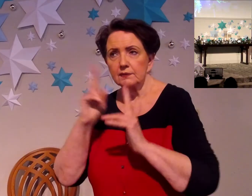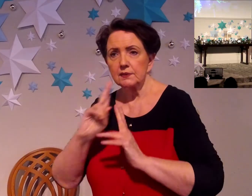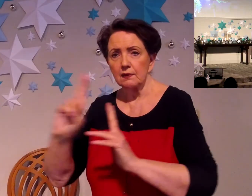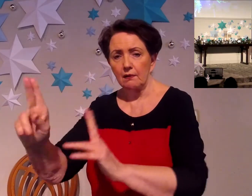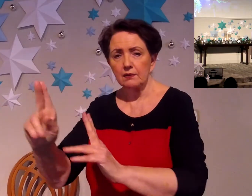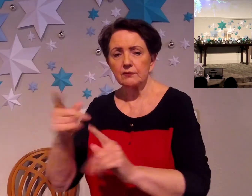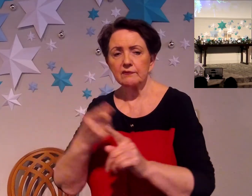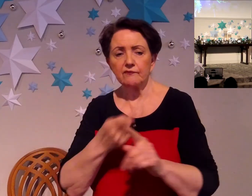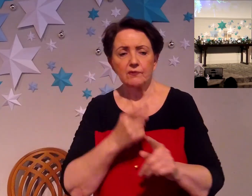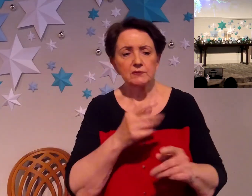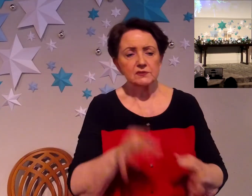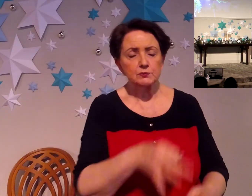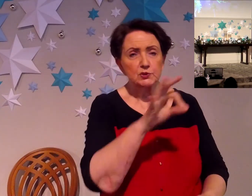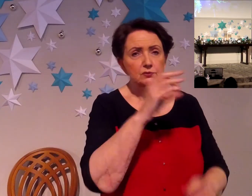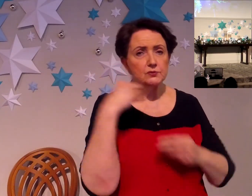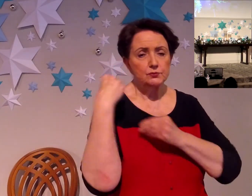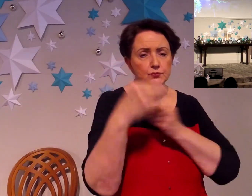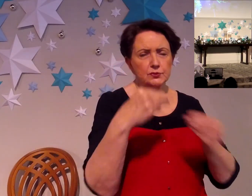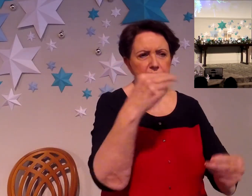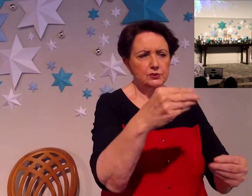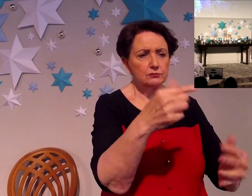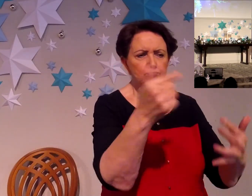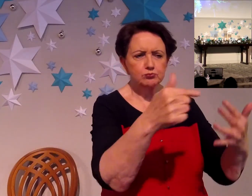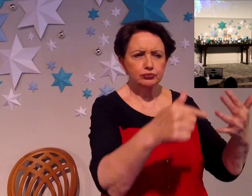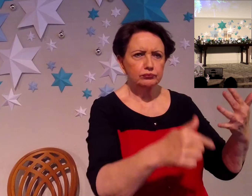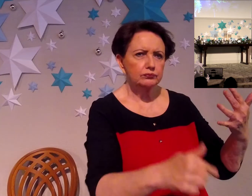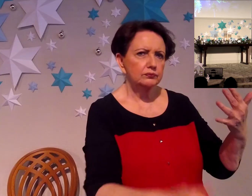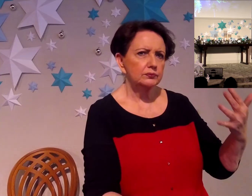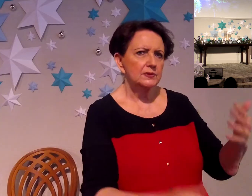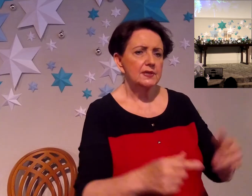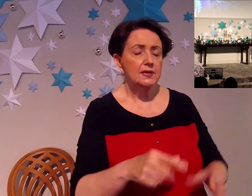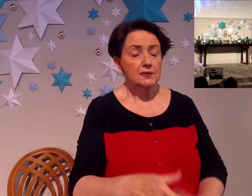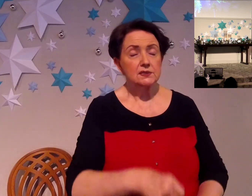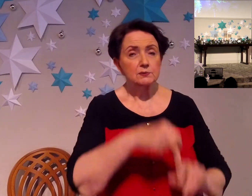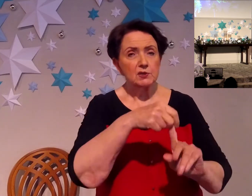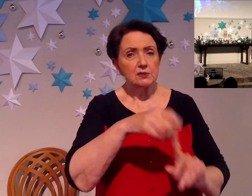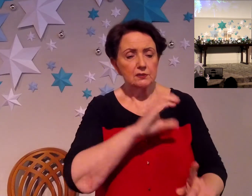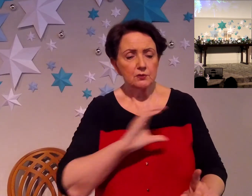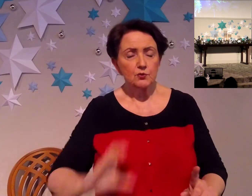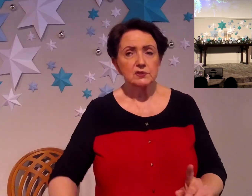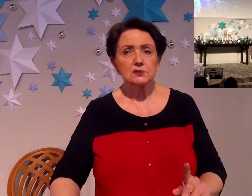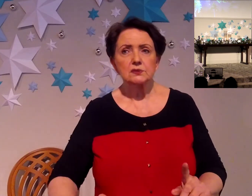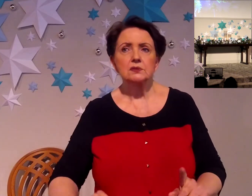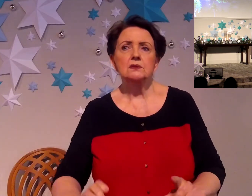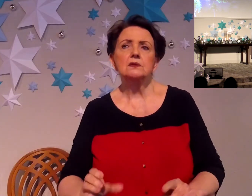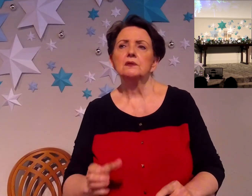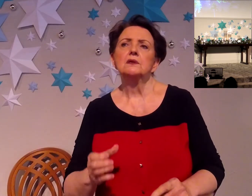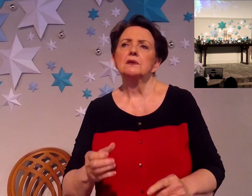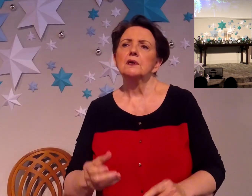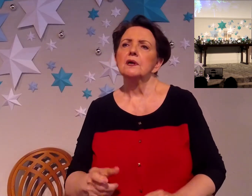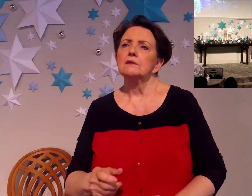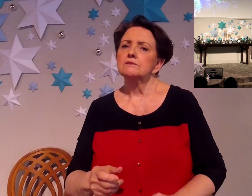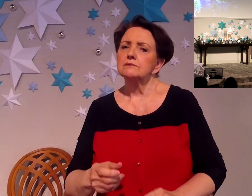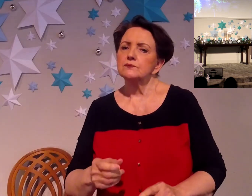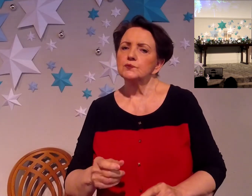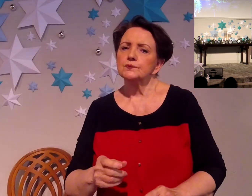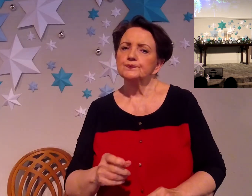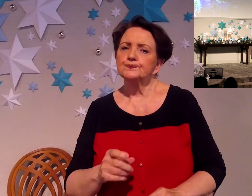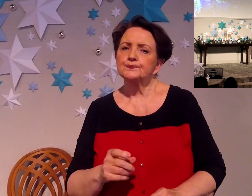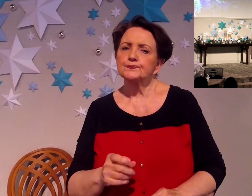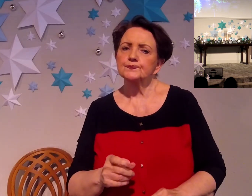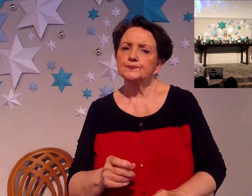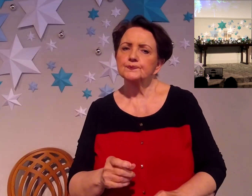out of all of the spiritual traditions, especially our Judeo-Christian heritage, actually comes a